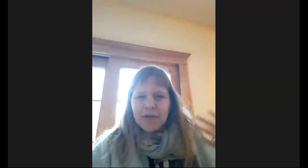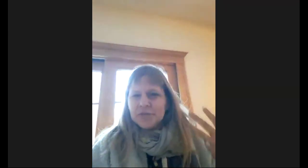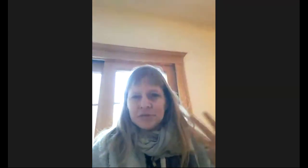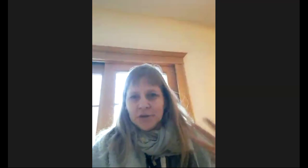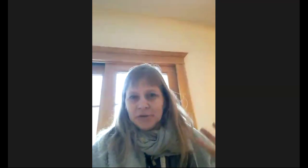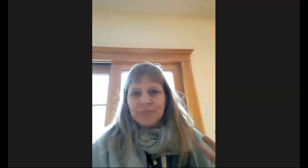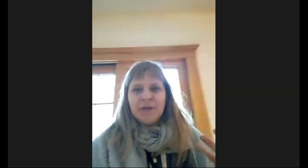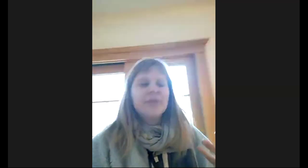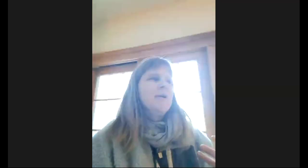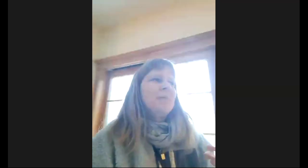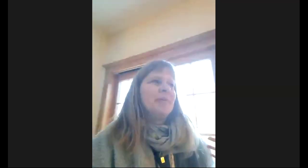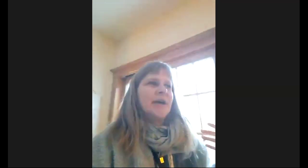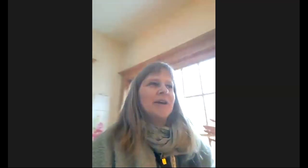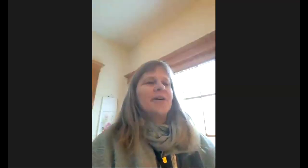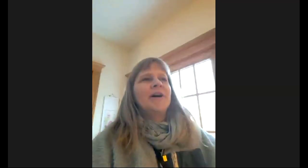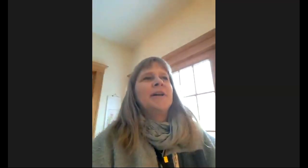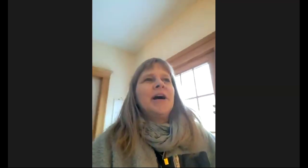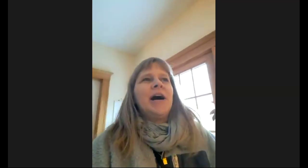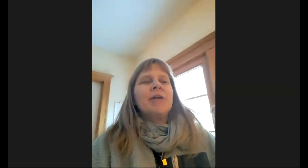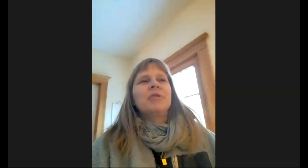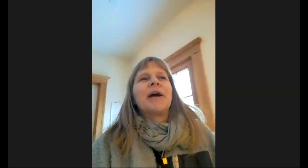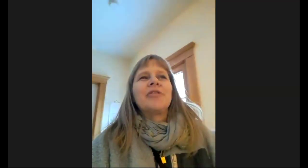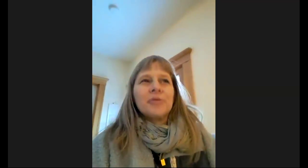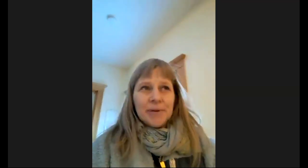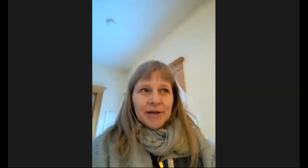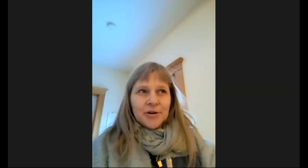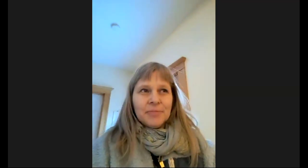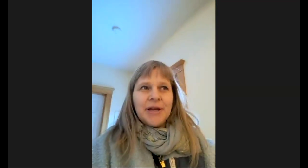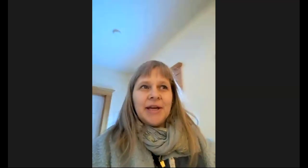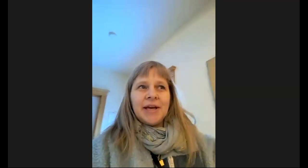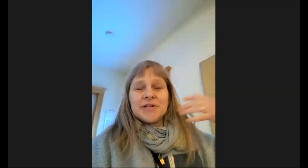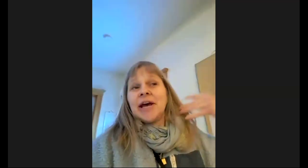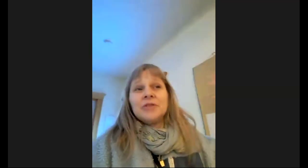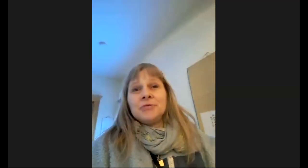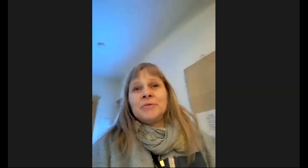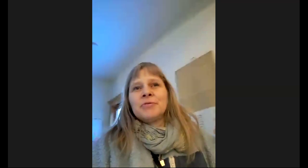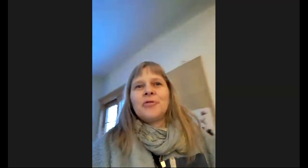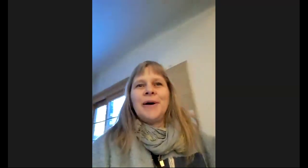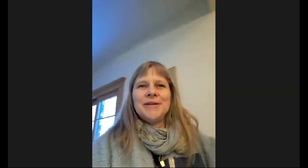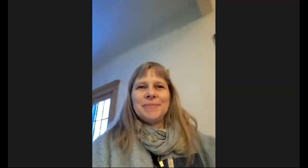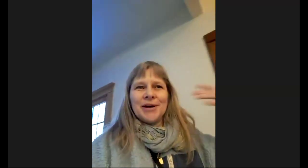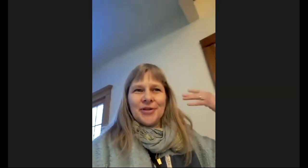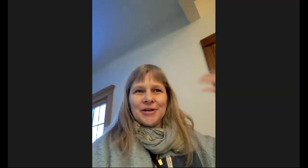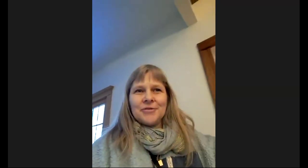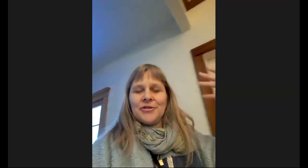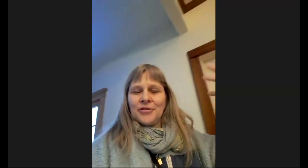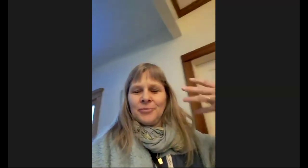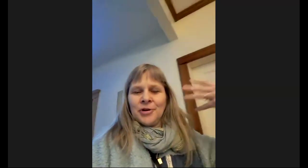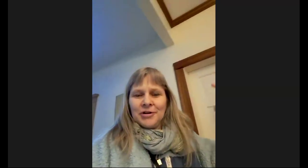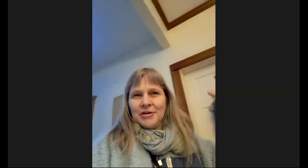I don't agree with, but I That's not thought true. I would rather pick your brain as to how you would respond because I know this is more your area